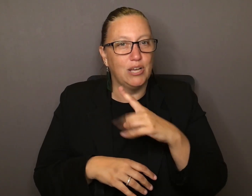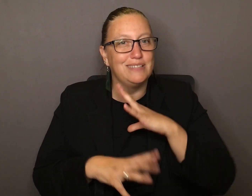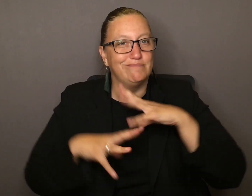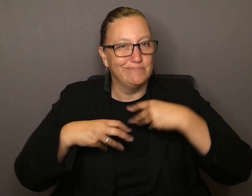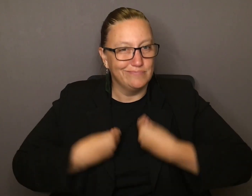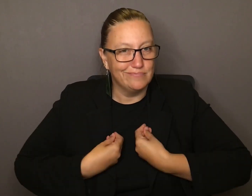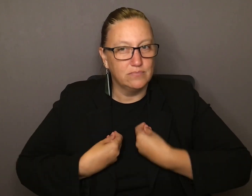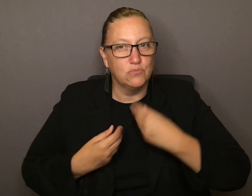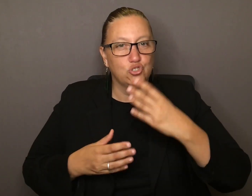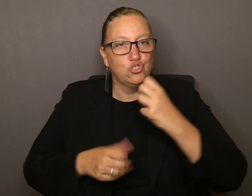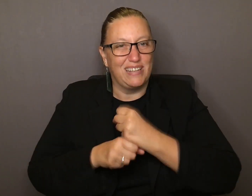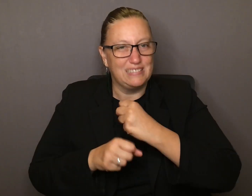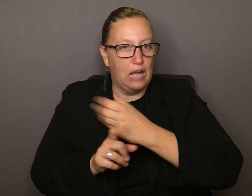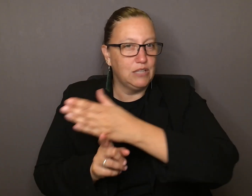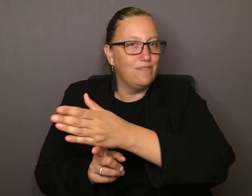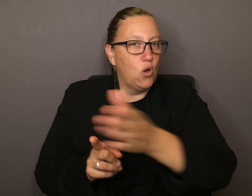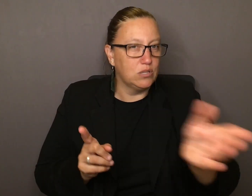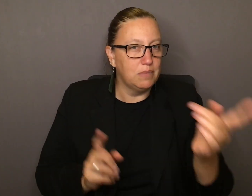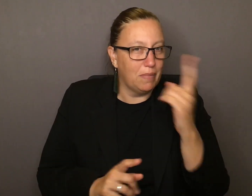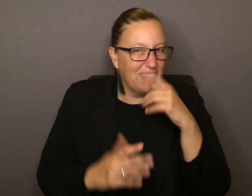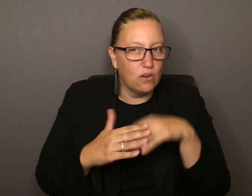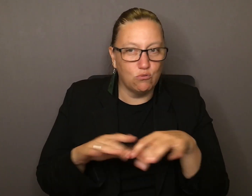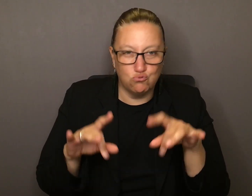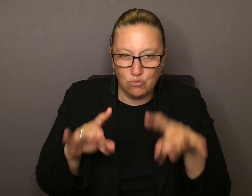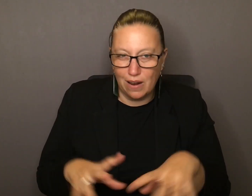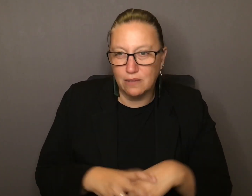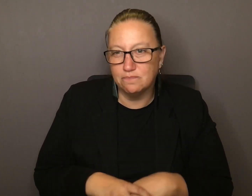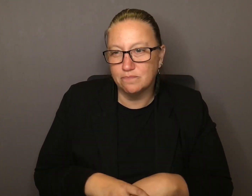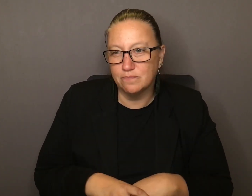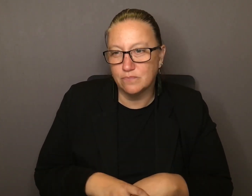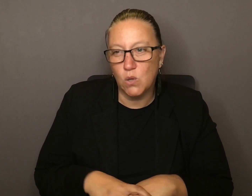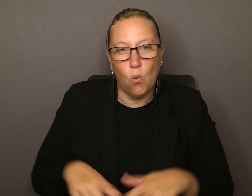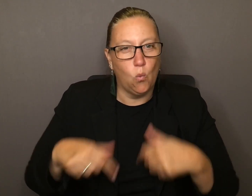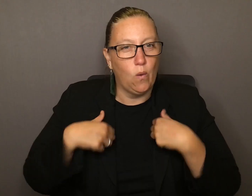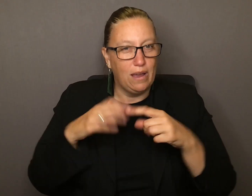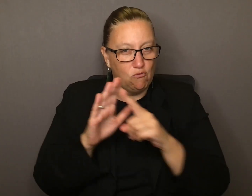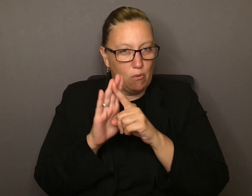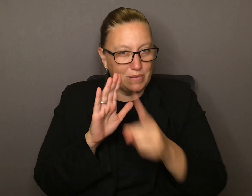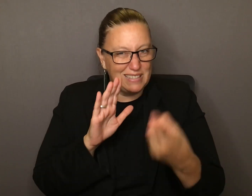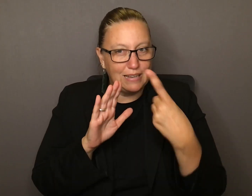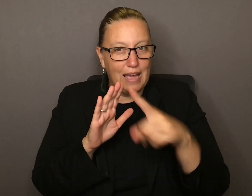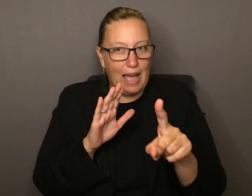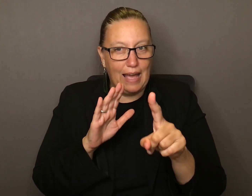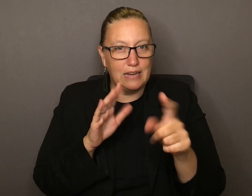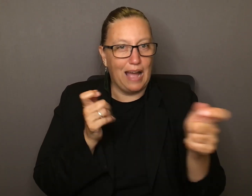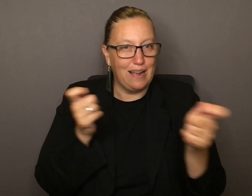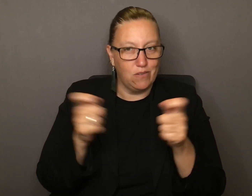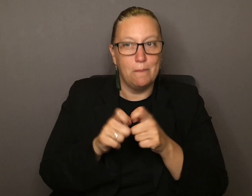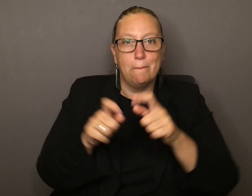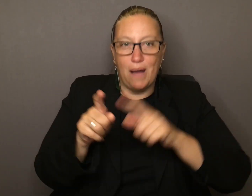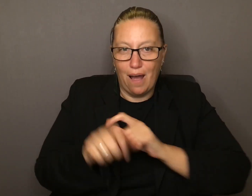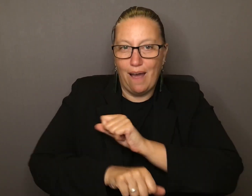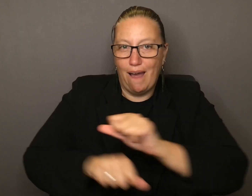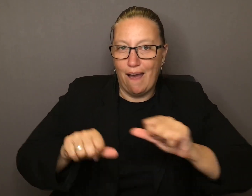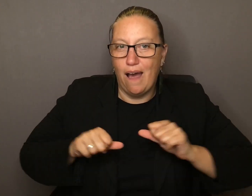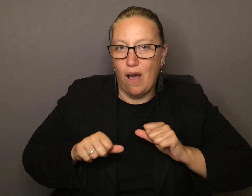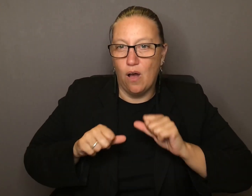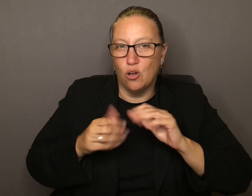in Australia. We represent and are governed by our community. That's more than 2 million women and girls